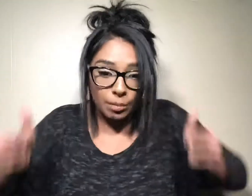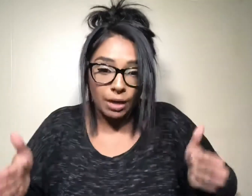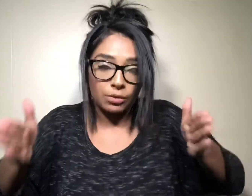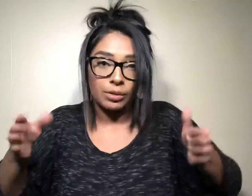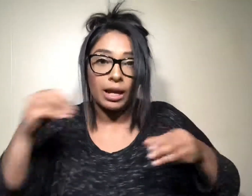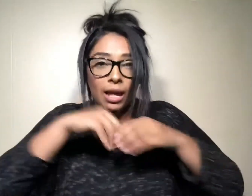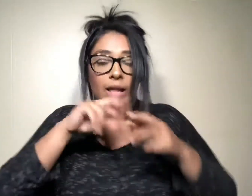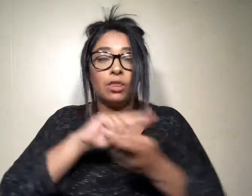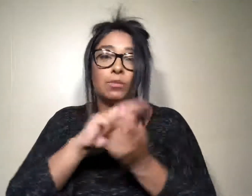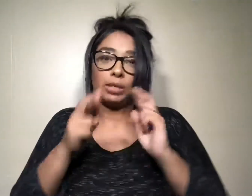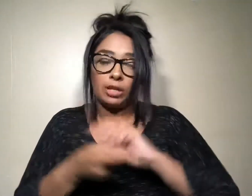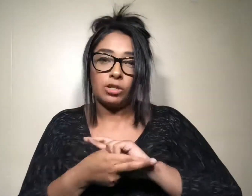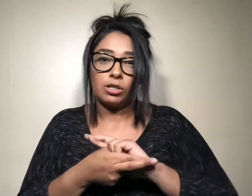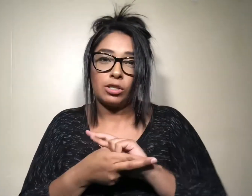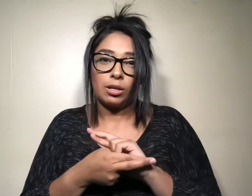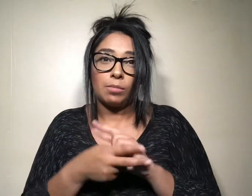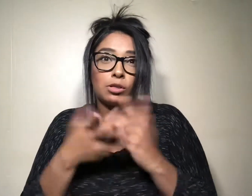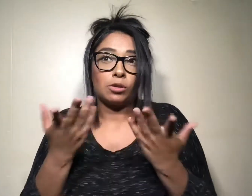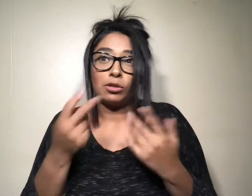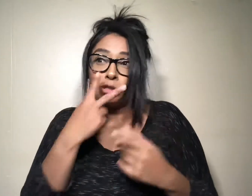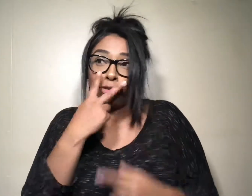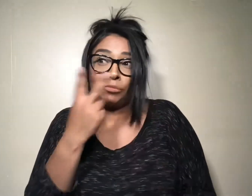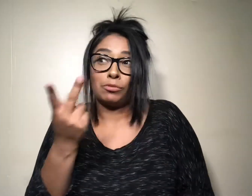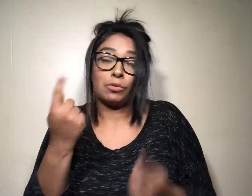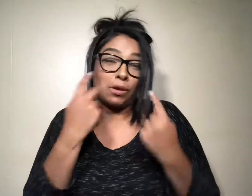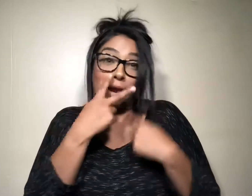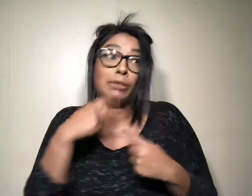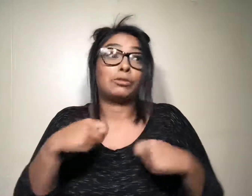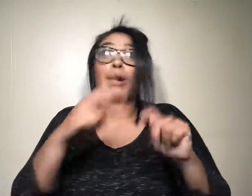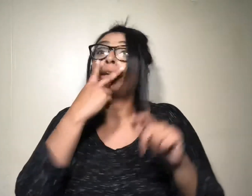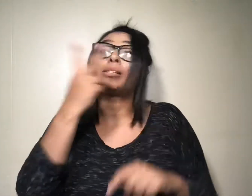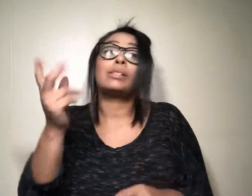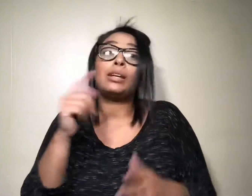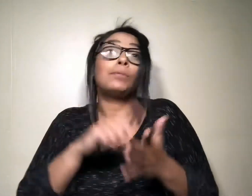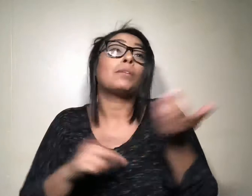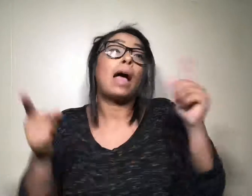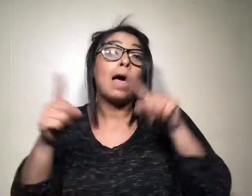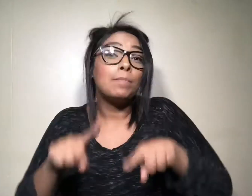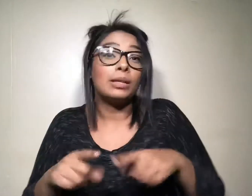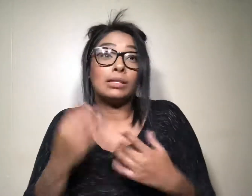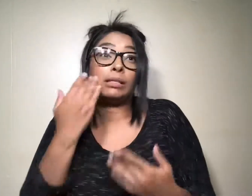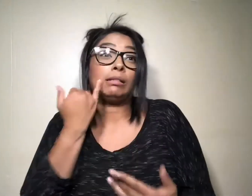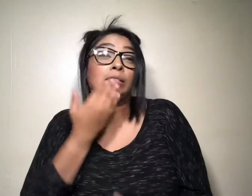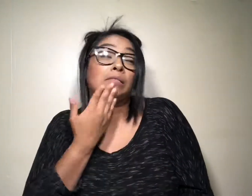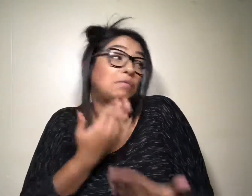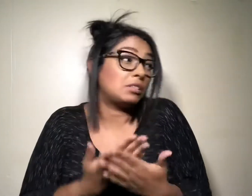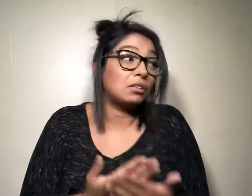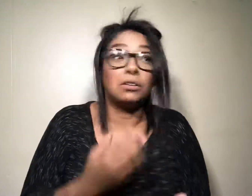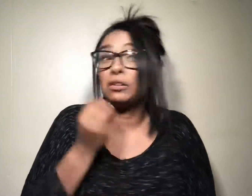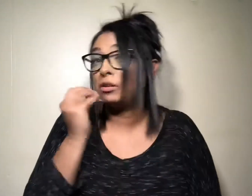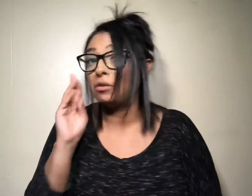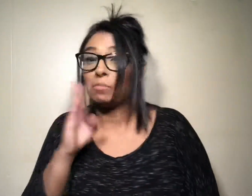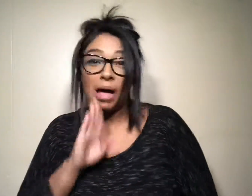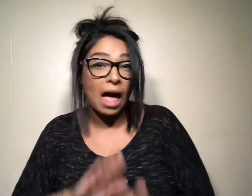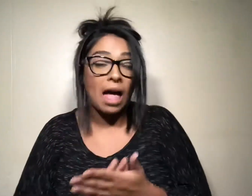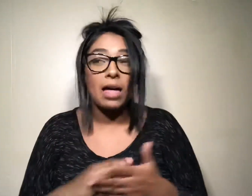boundaries, having it within the relationship. So you see and you try and look and see what happens, if it's good or